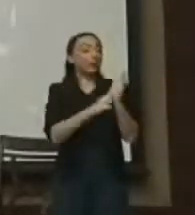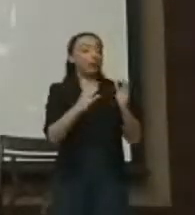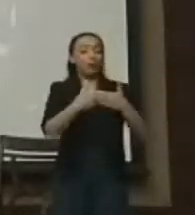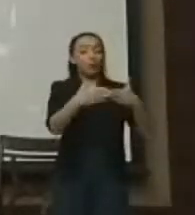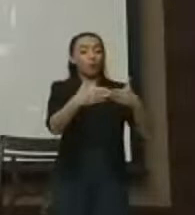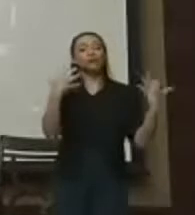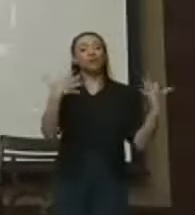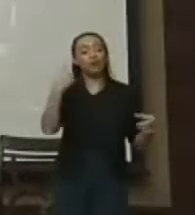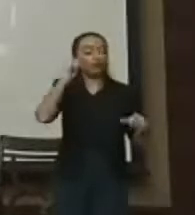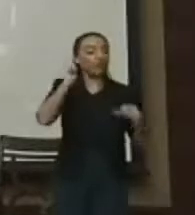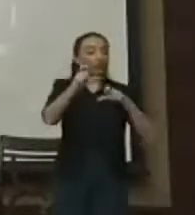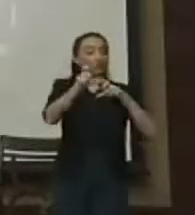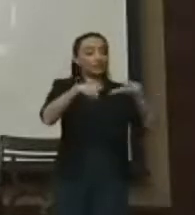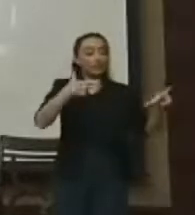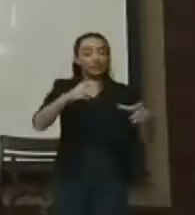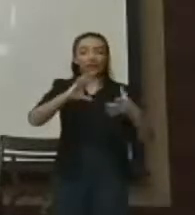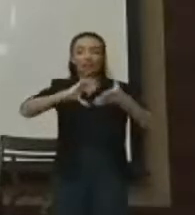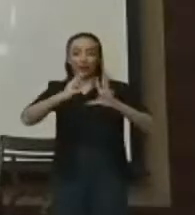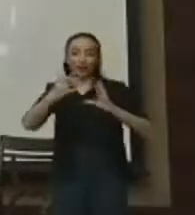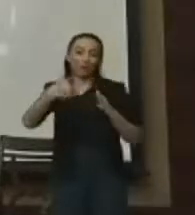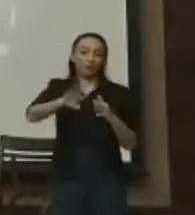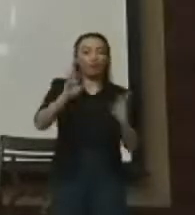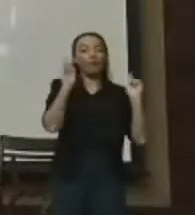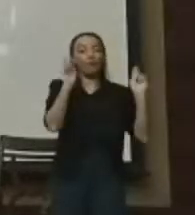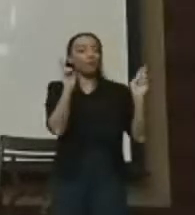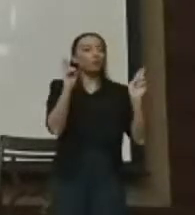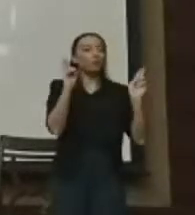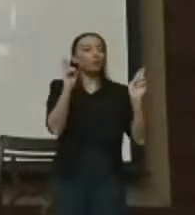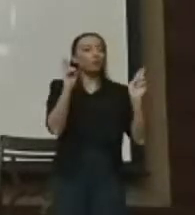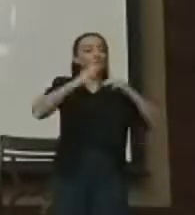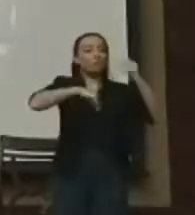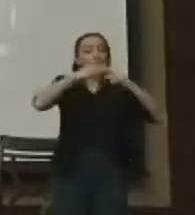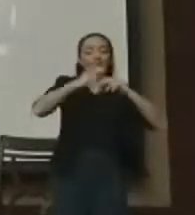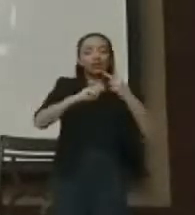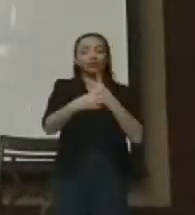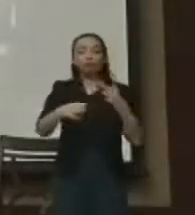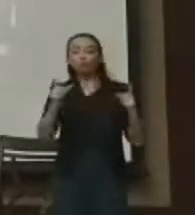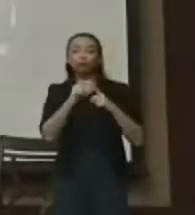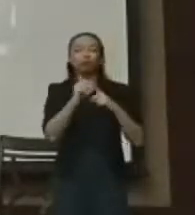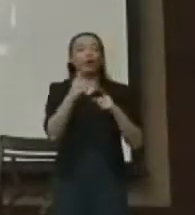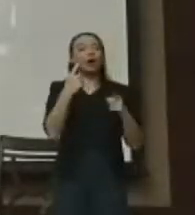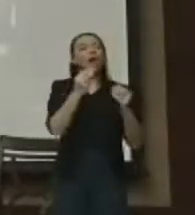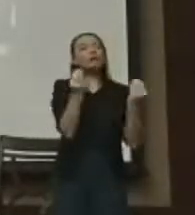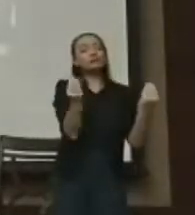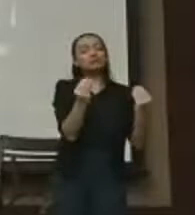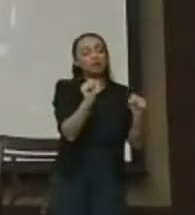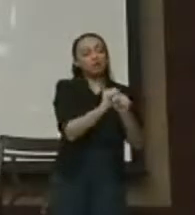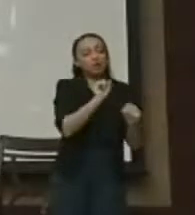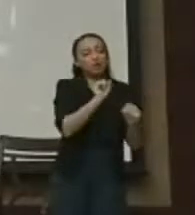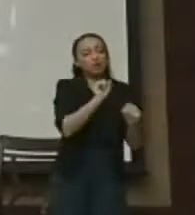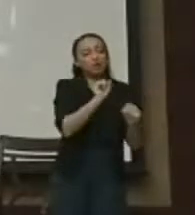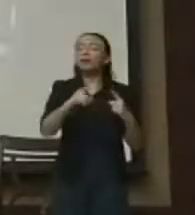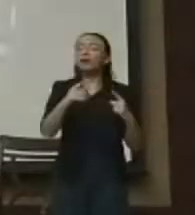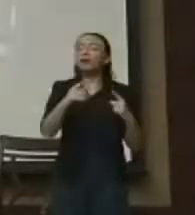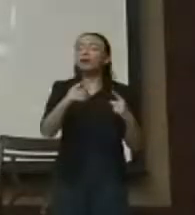become accessible, government buildings had to become accessible. I think some work has been done, but we are far, far